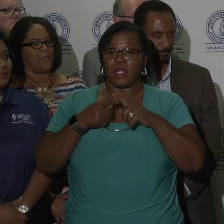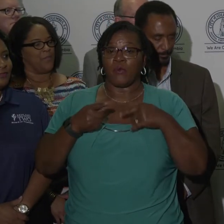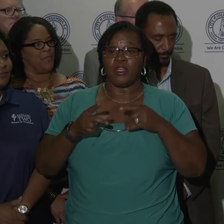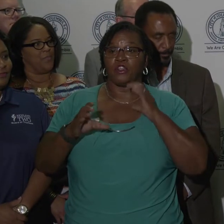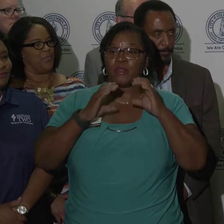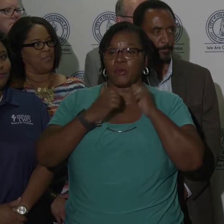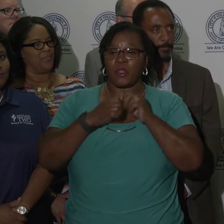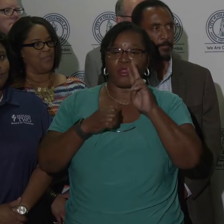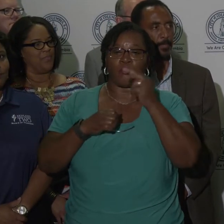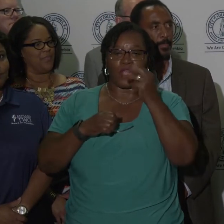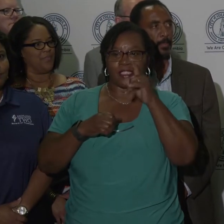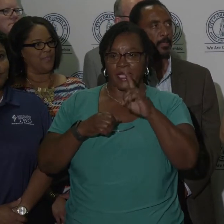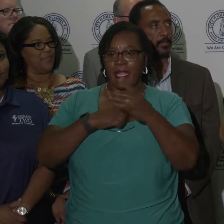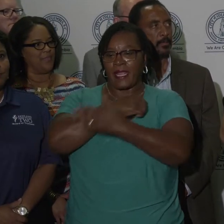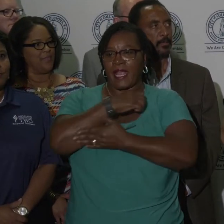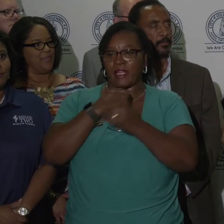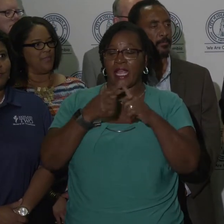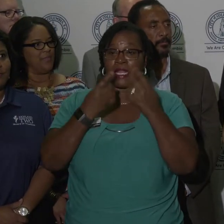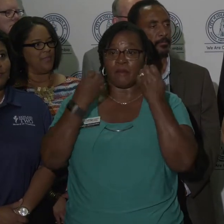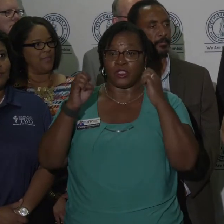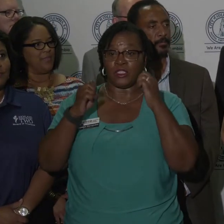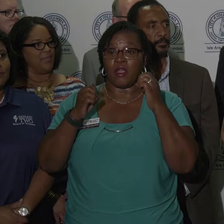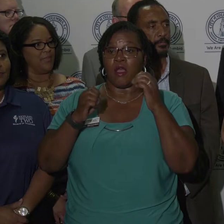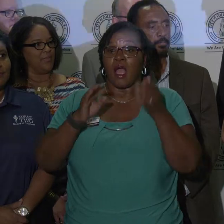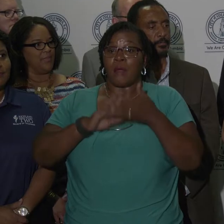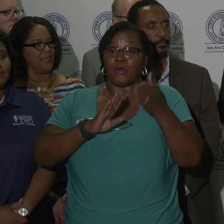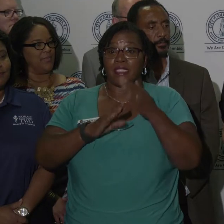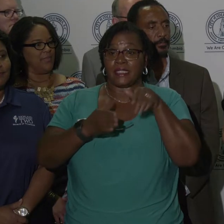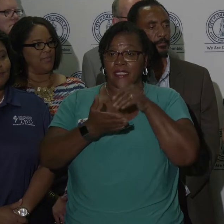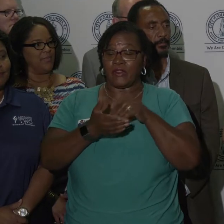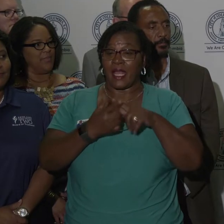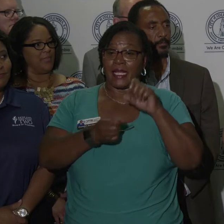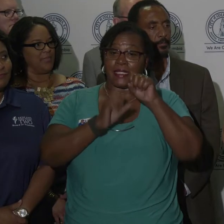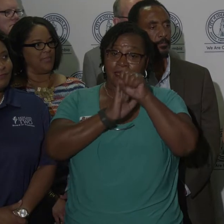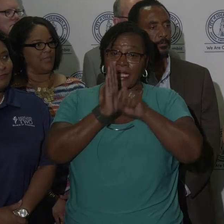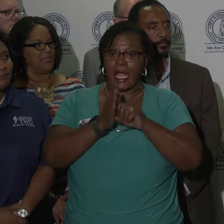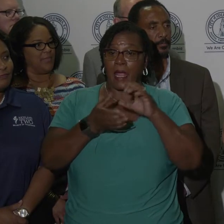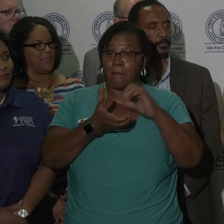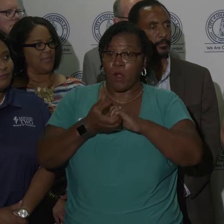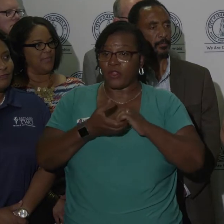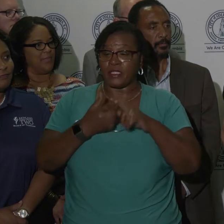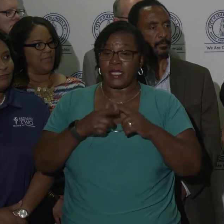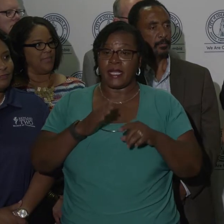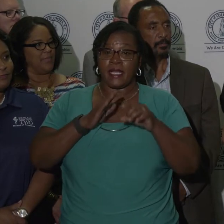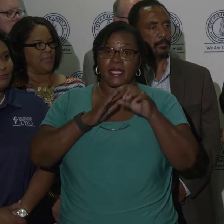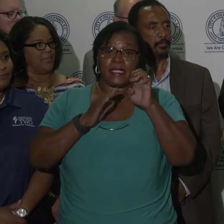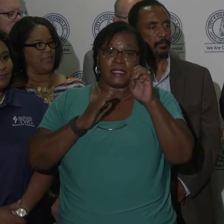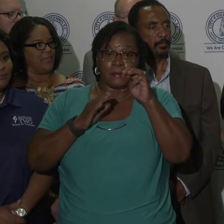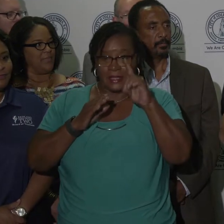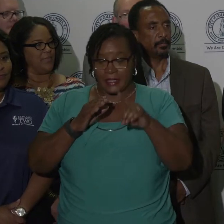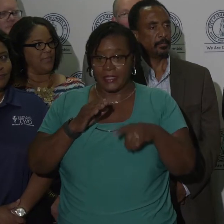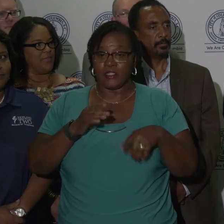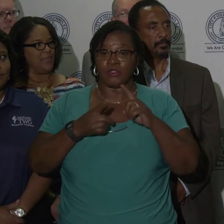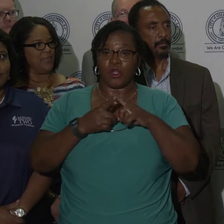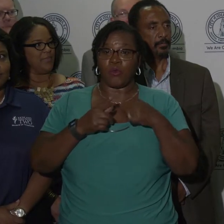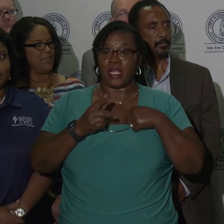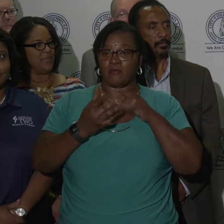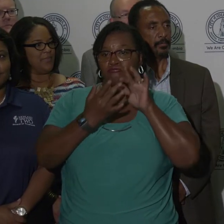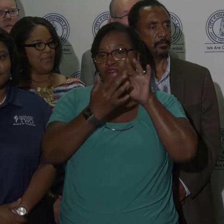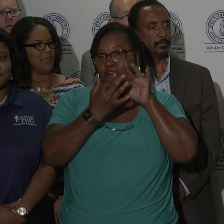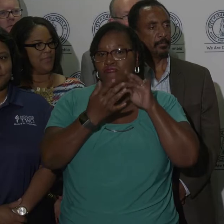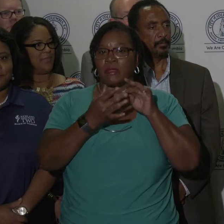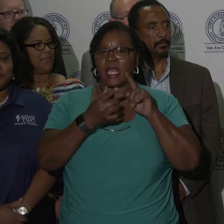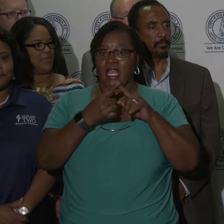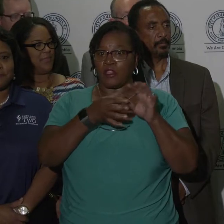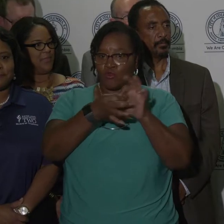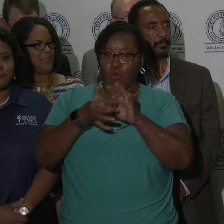communicating with Richland County, the Emergency Operations Center there. Our state partners, state emergency management. So we're in constant coordination.